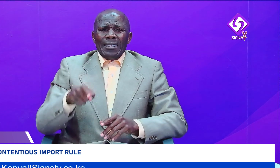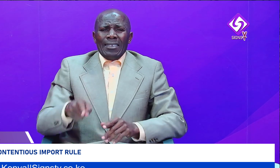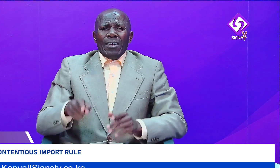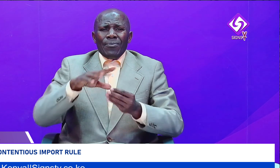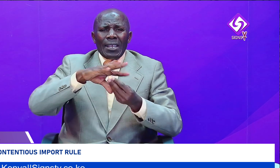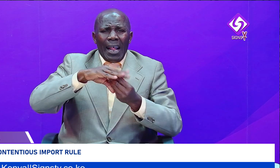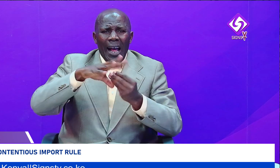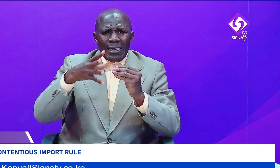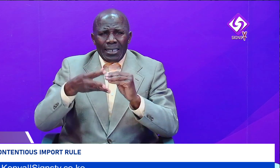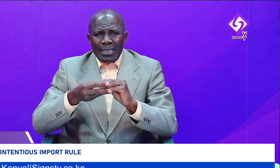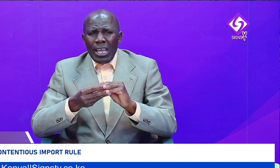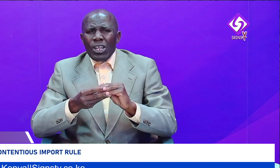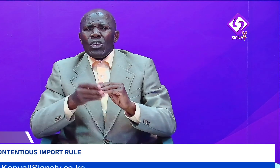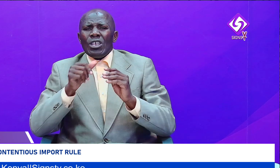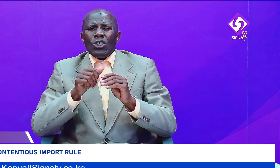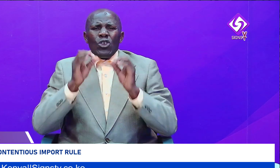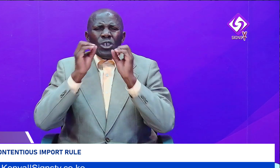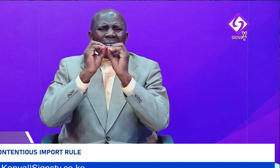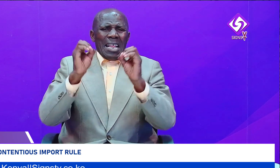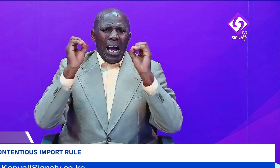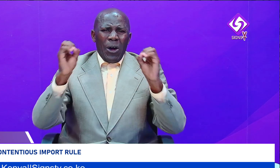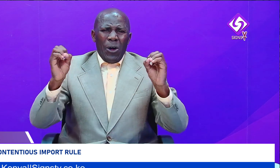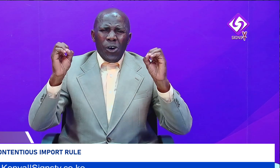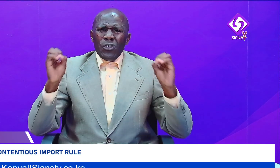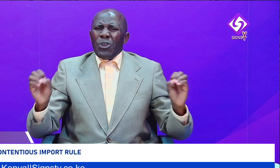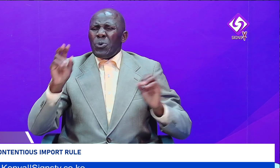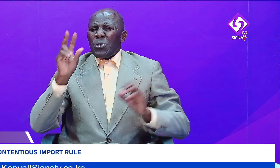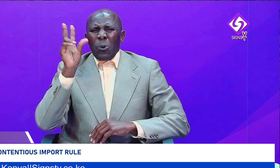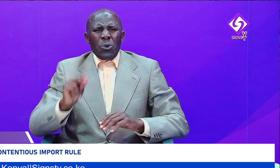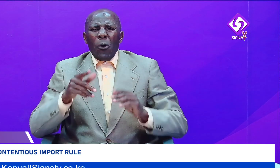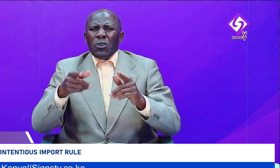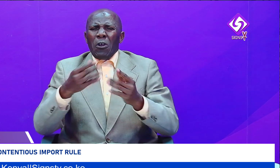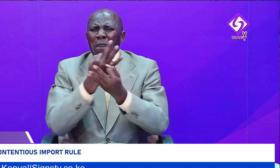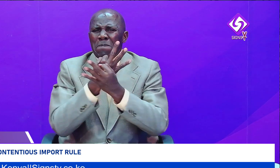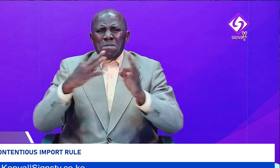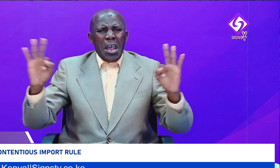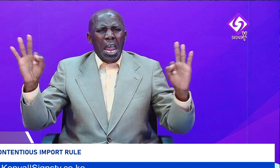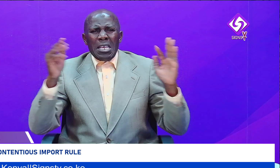bringing examples of no business value and small package of other medicine.